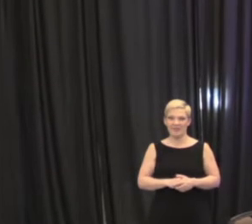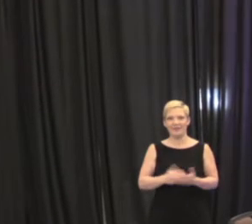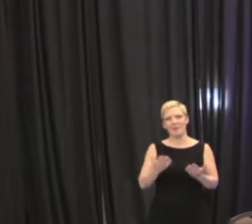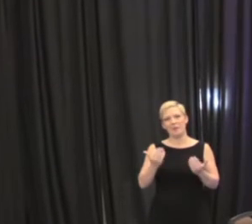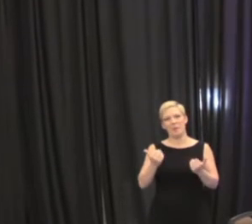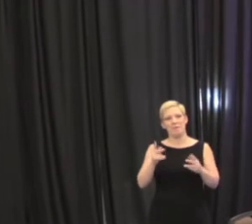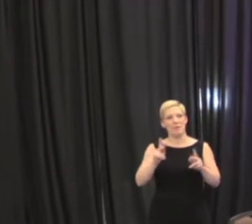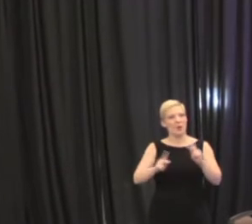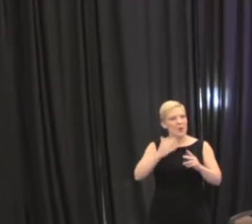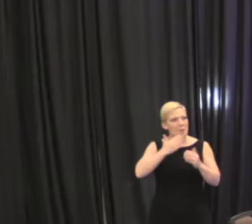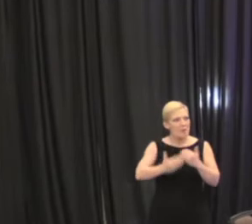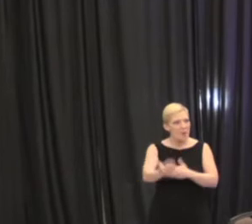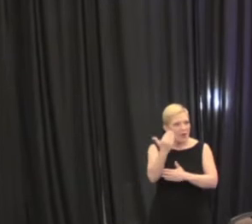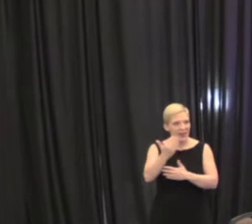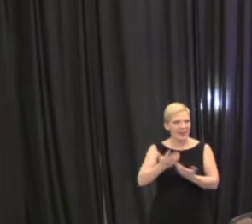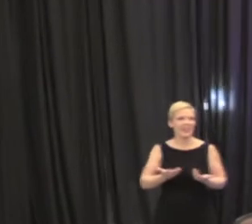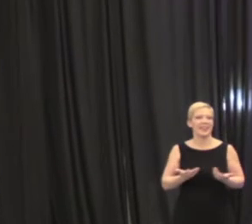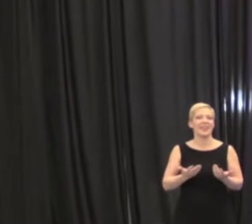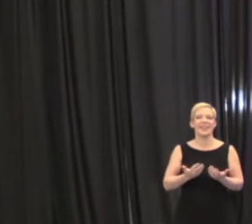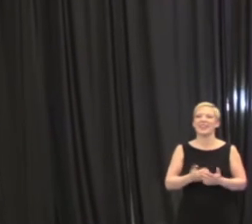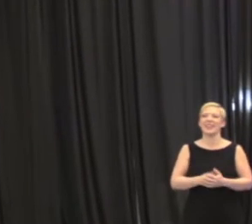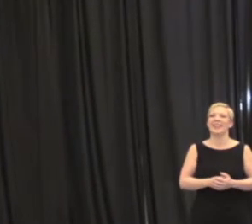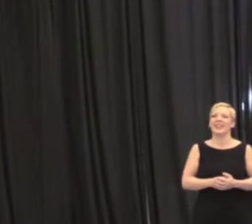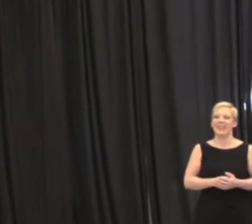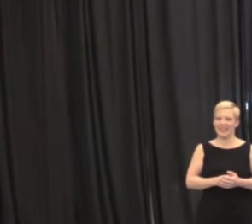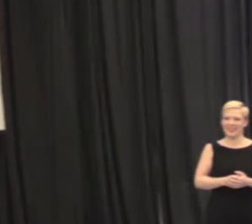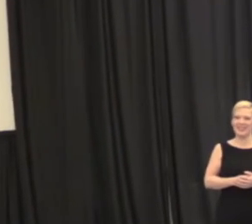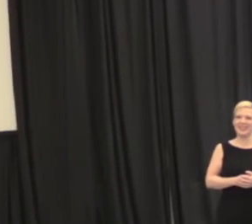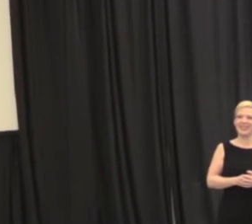Come on, people. Good morning.